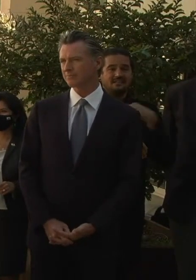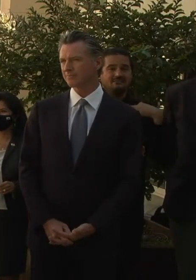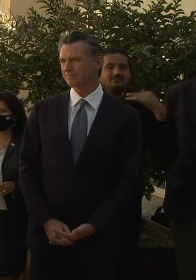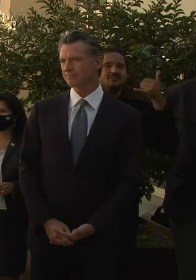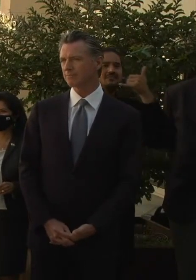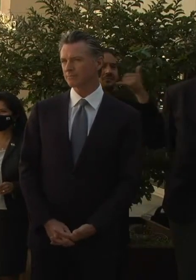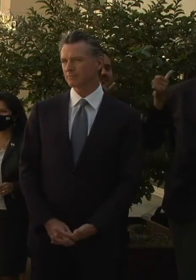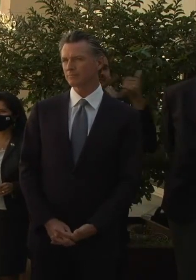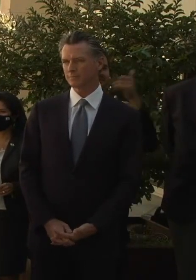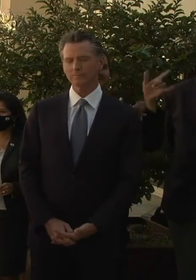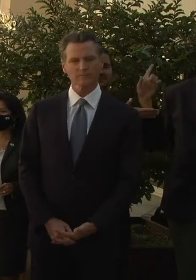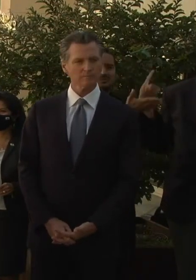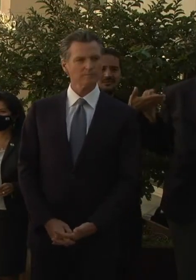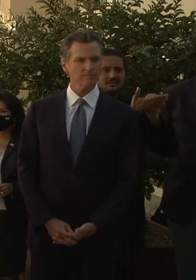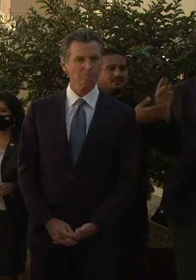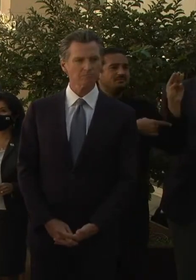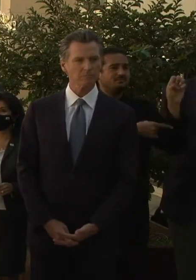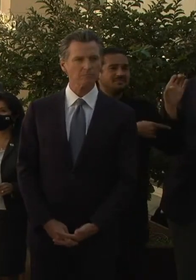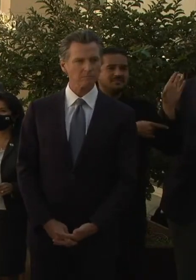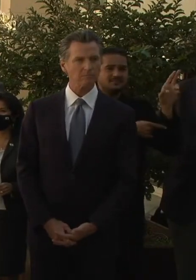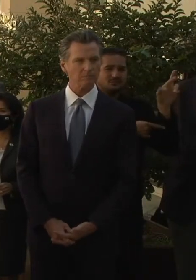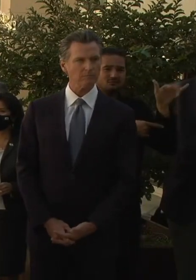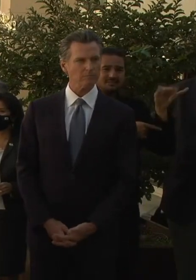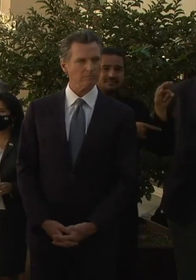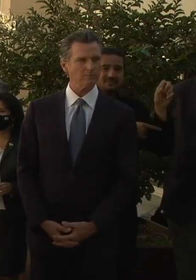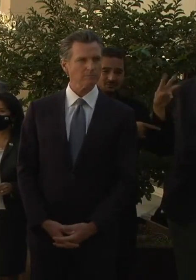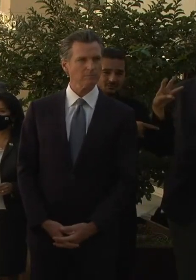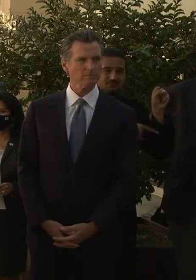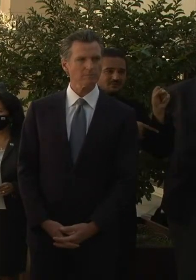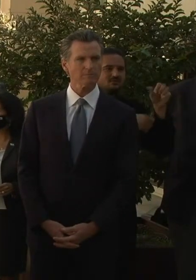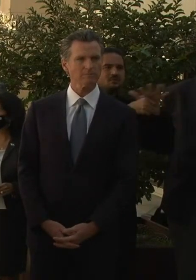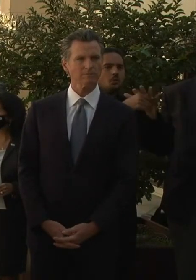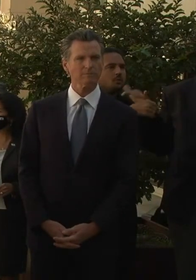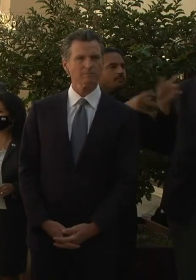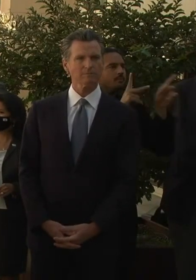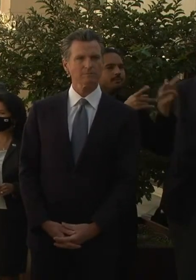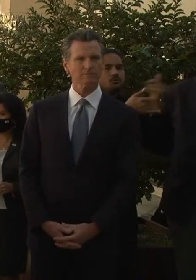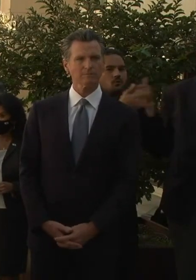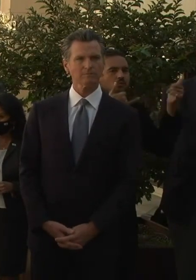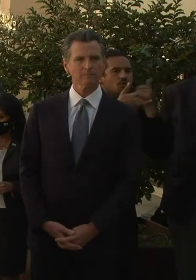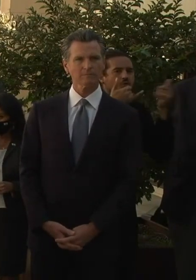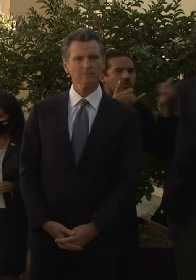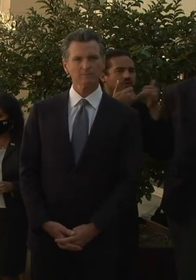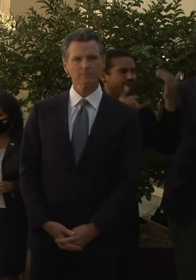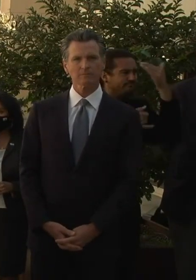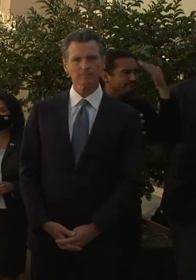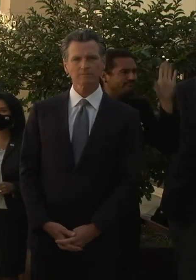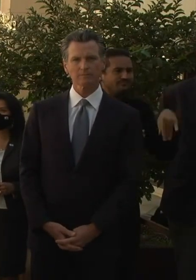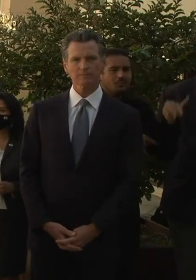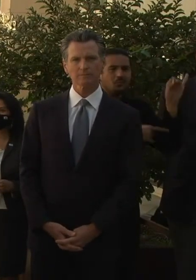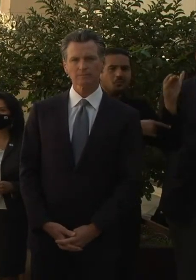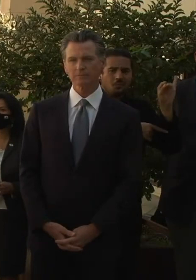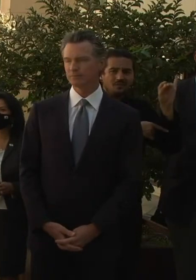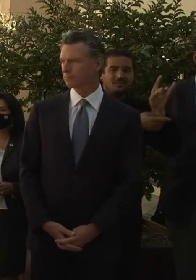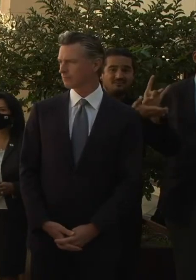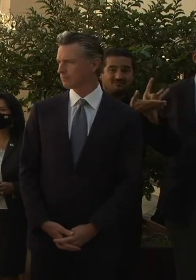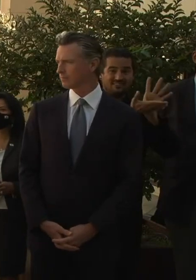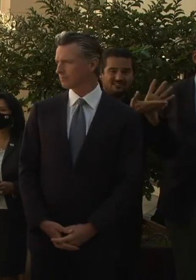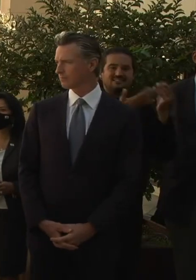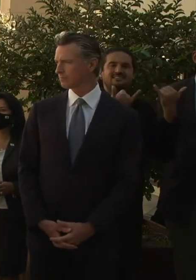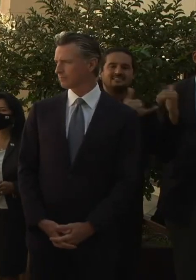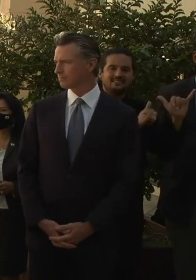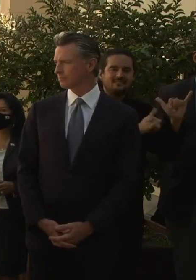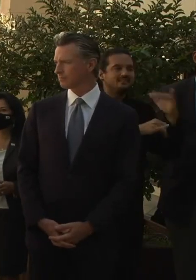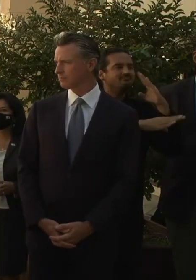have got to know that difference. In Oakland, the eviction moratorium is still in place and will